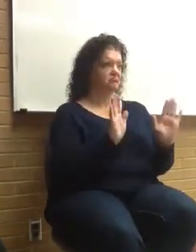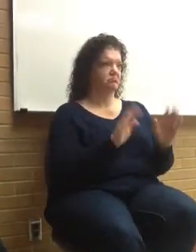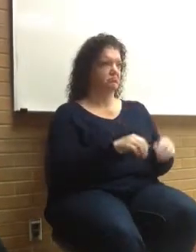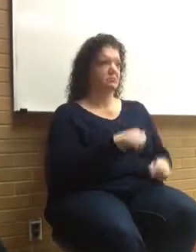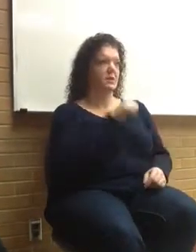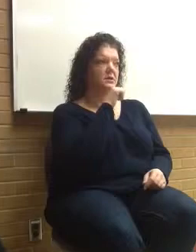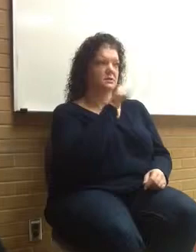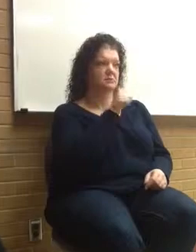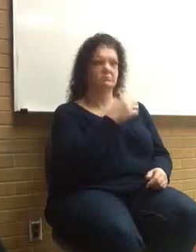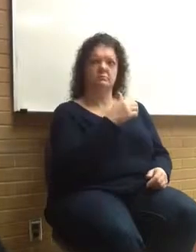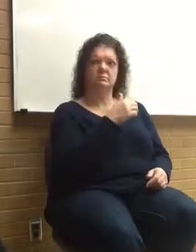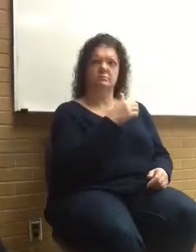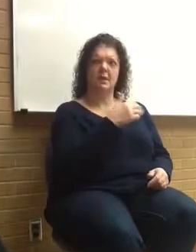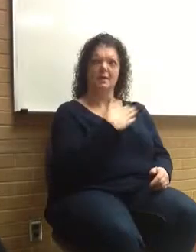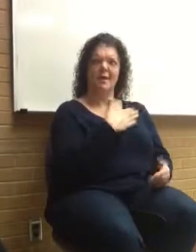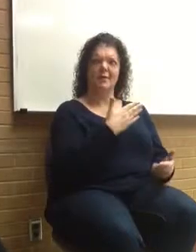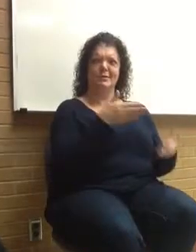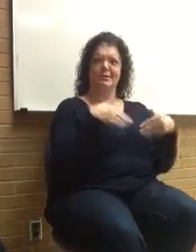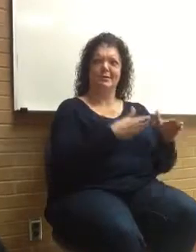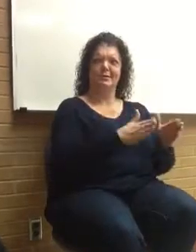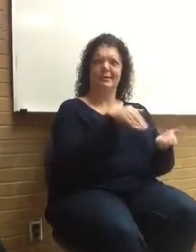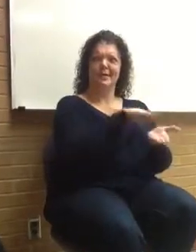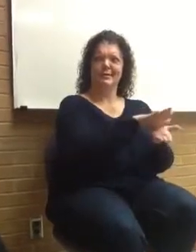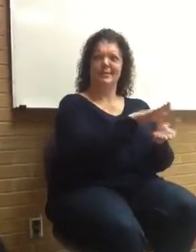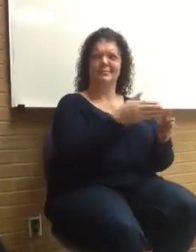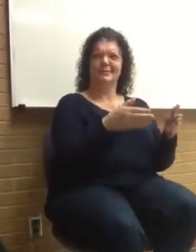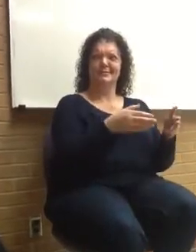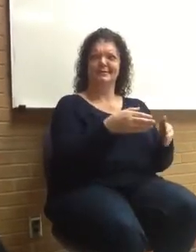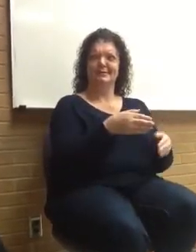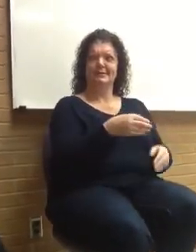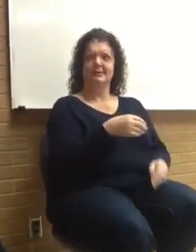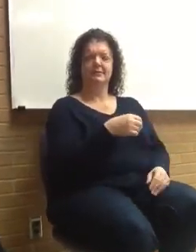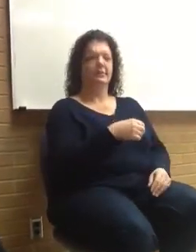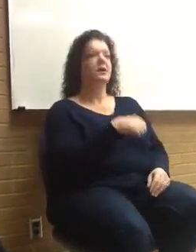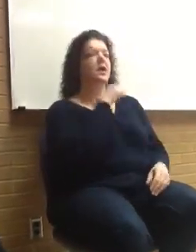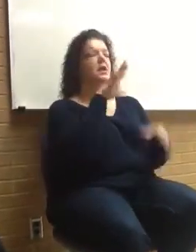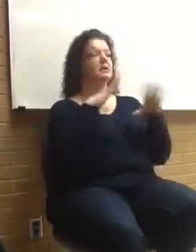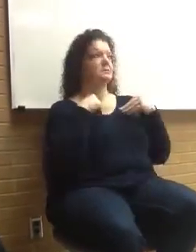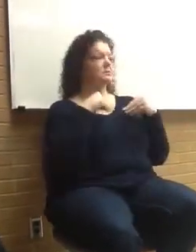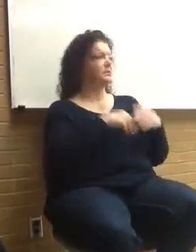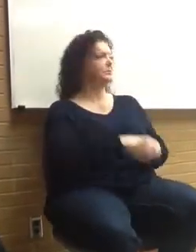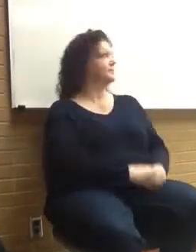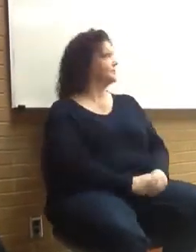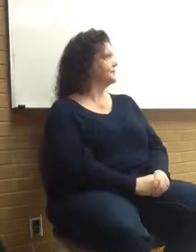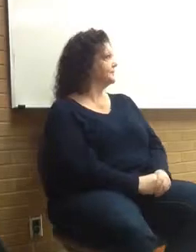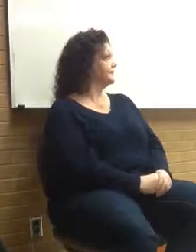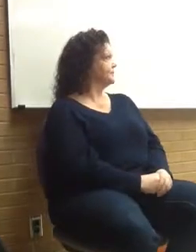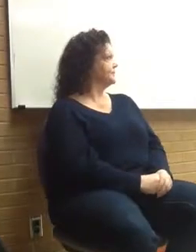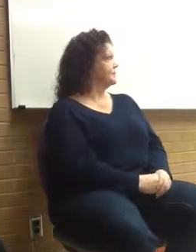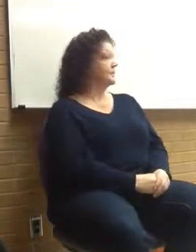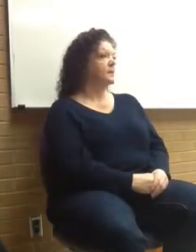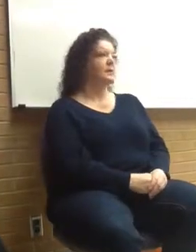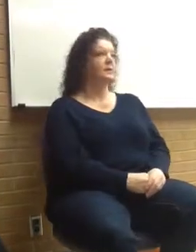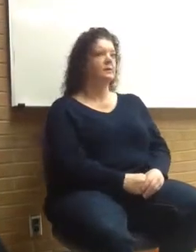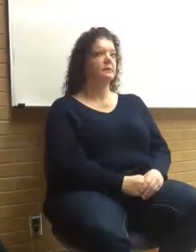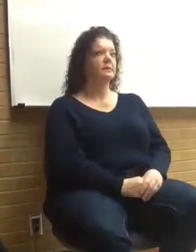it right every time. But when you come across this one, this is the only challenge of all the four. Who's got a question on that